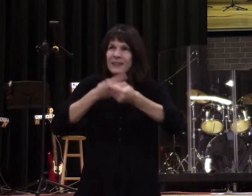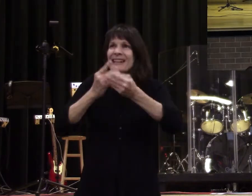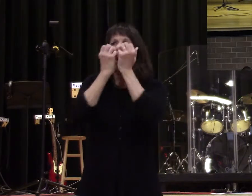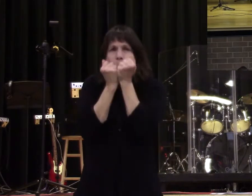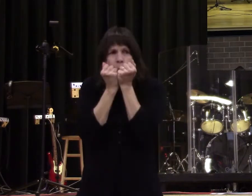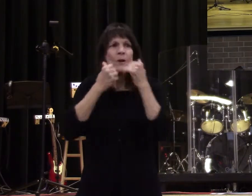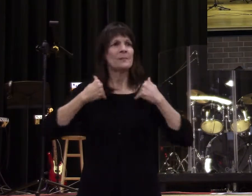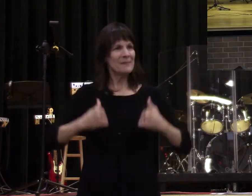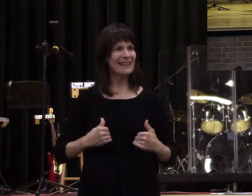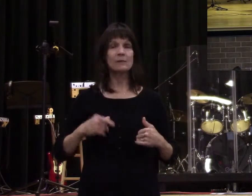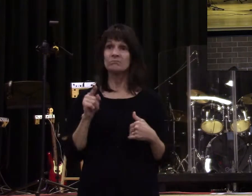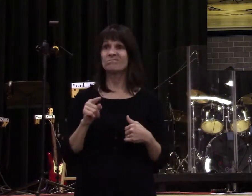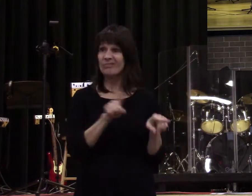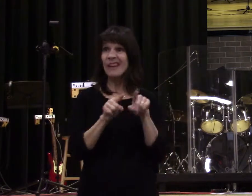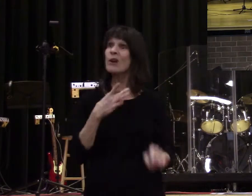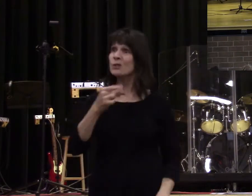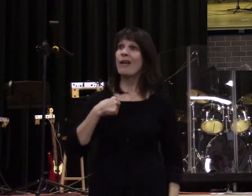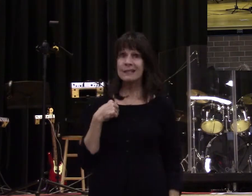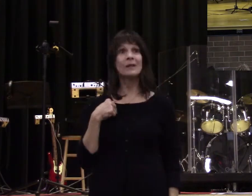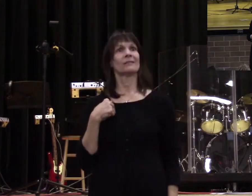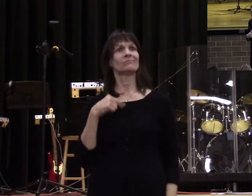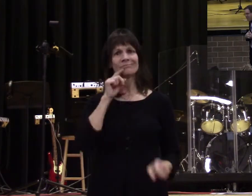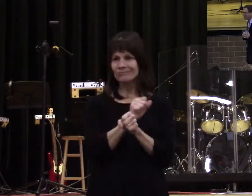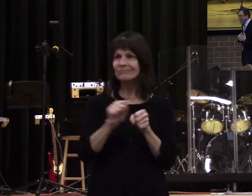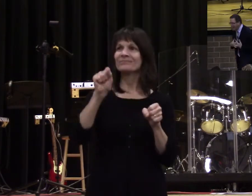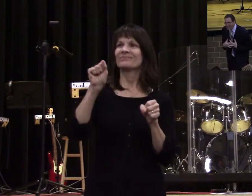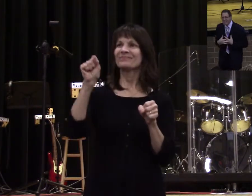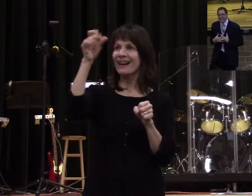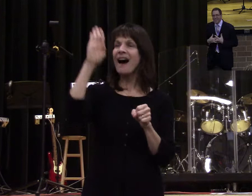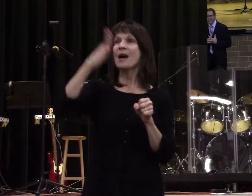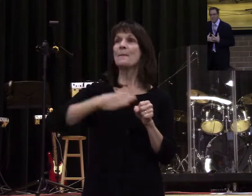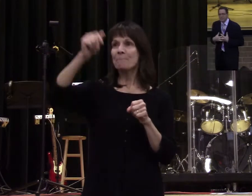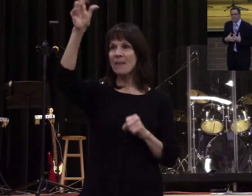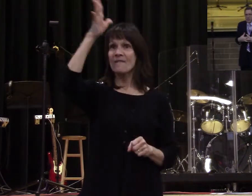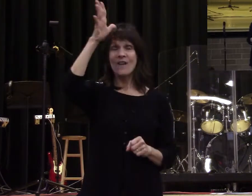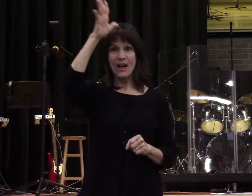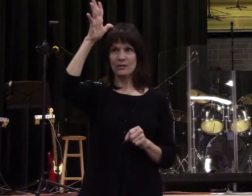me. Hallelujah. He even likes me. Hallelujah. He's my Father and He still loves me. Hallelujah.